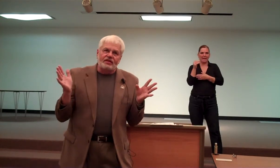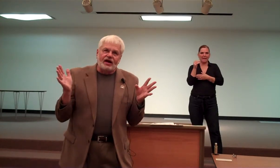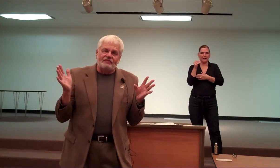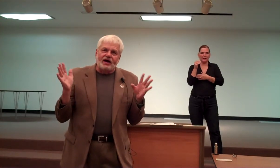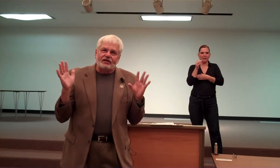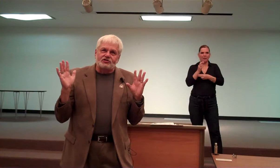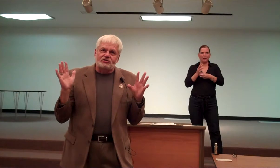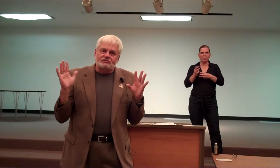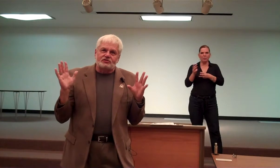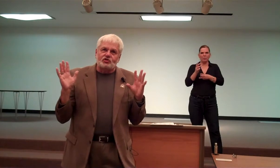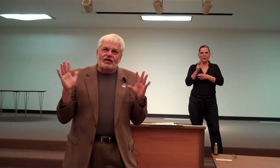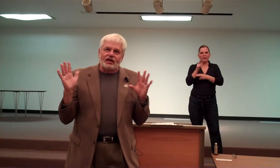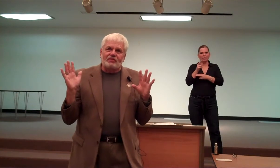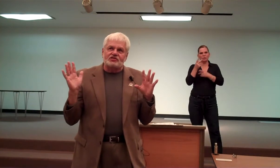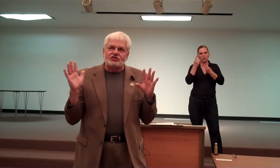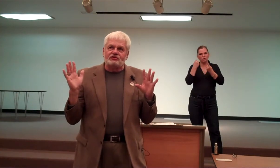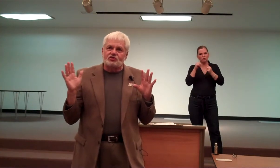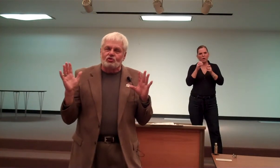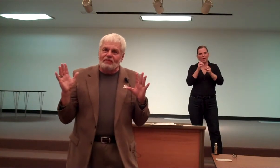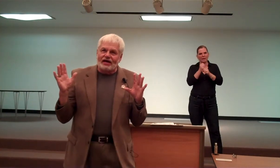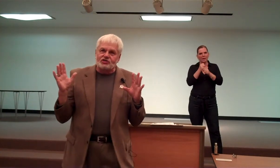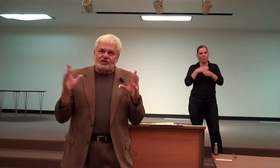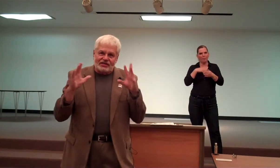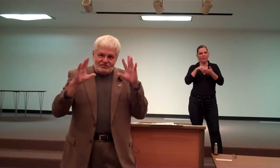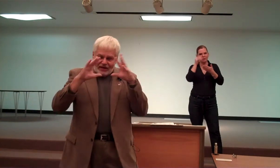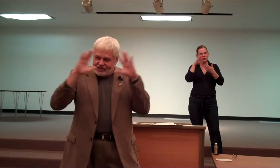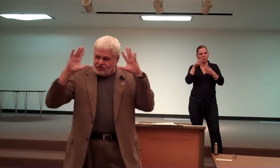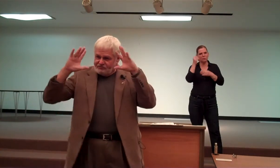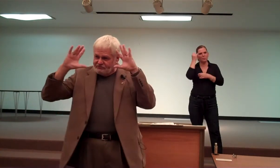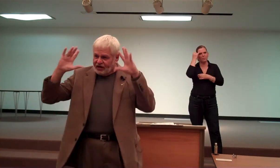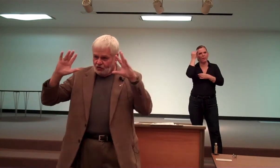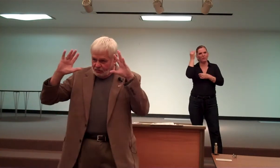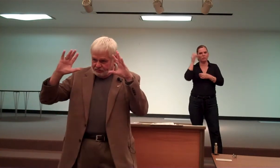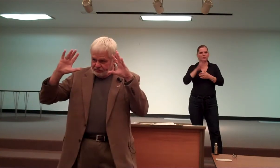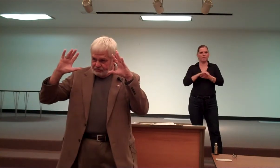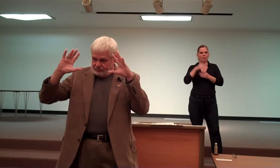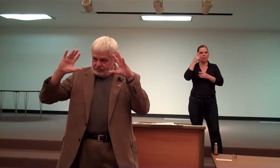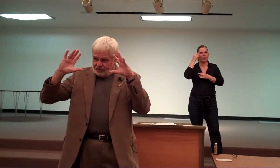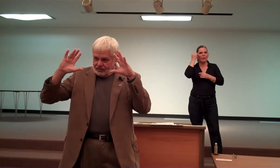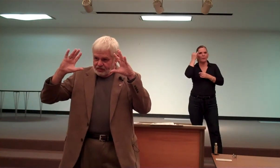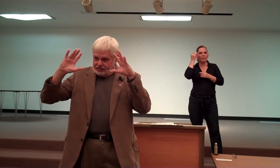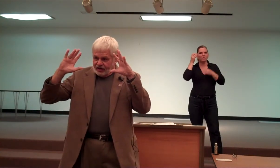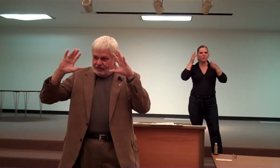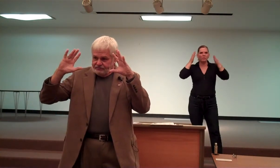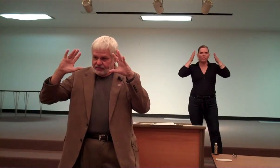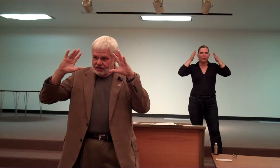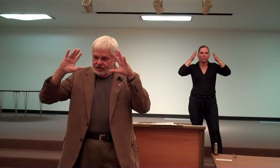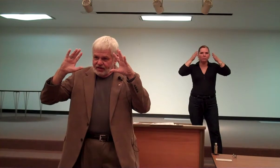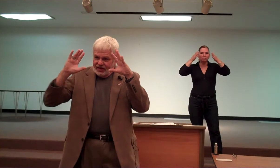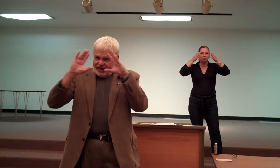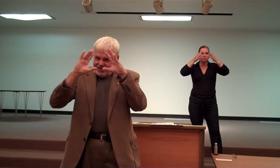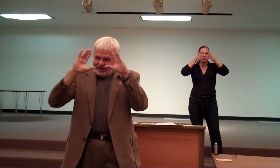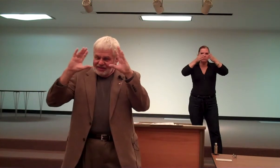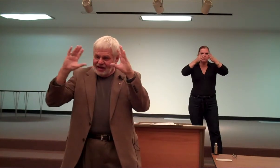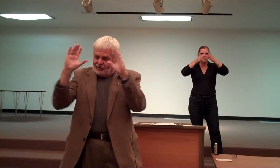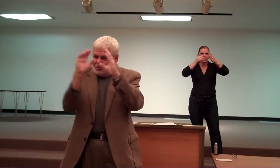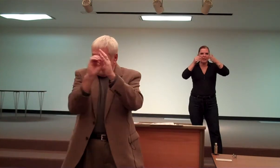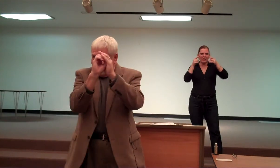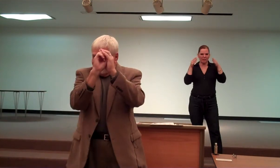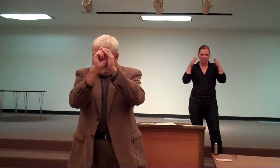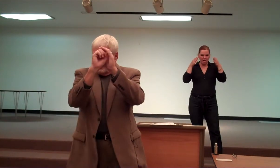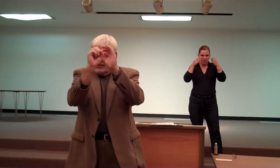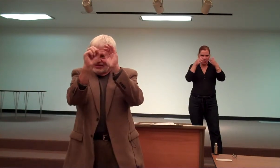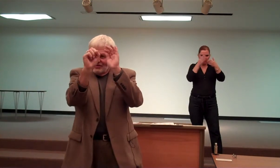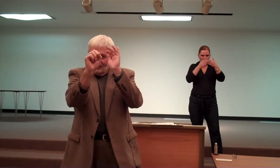the way that I used to try to get my students to imagine it is imagine a funnel, okay? And that